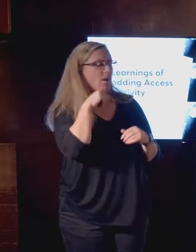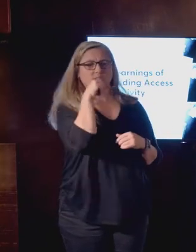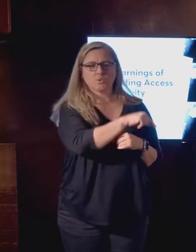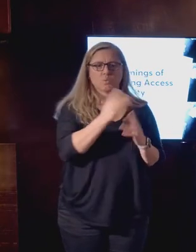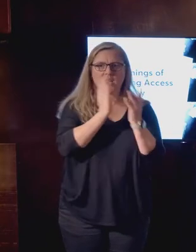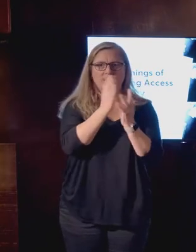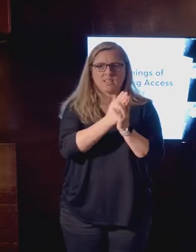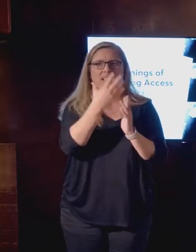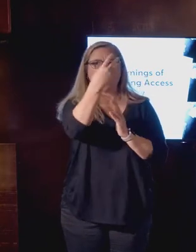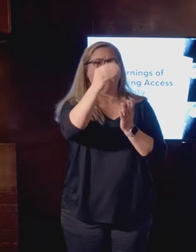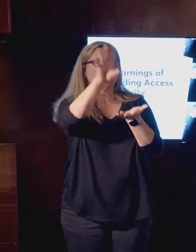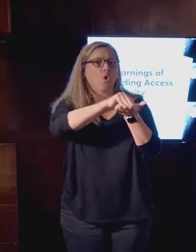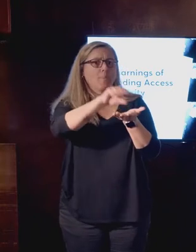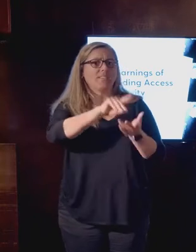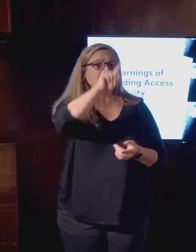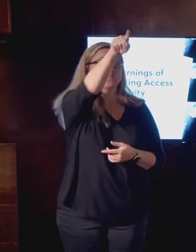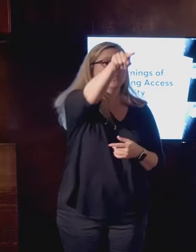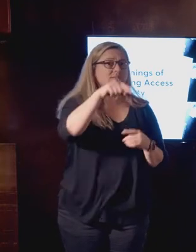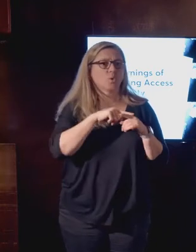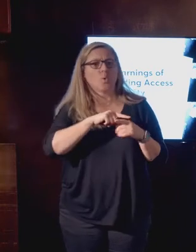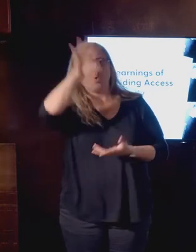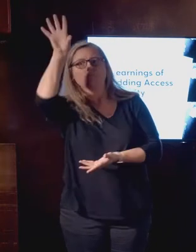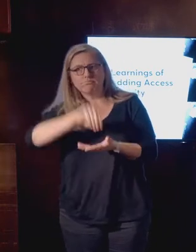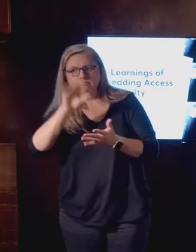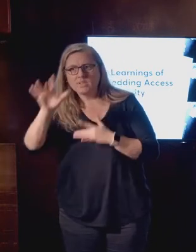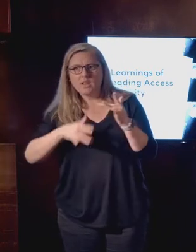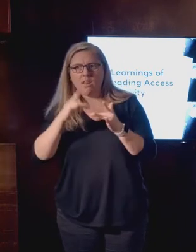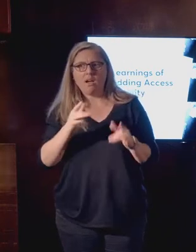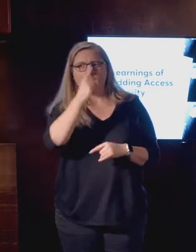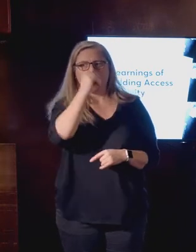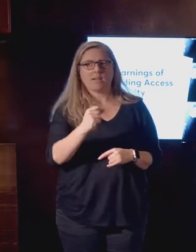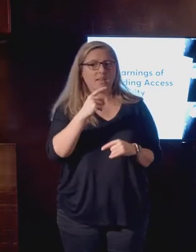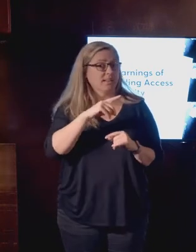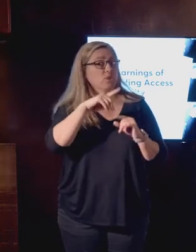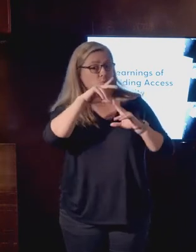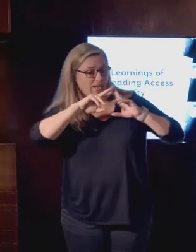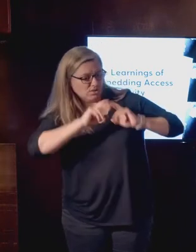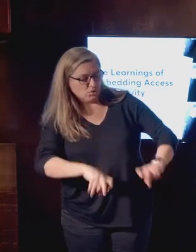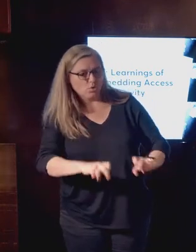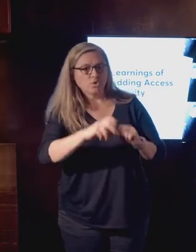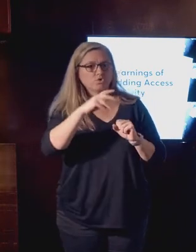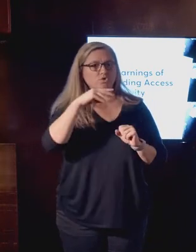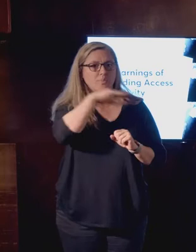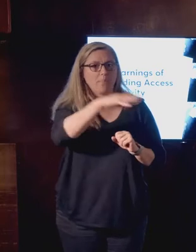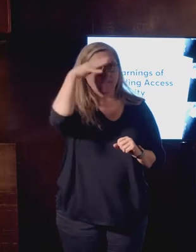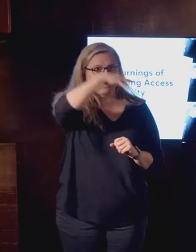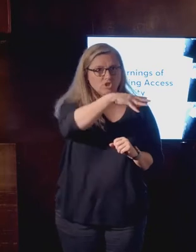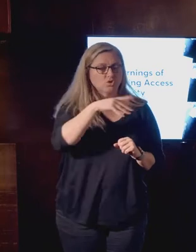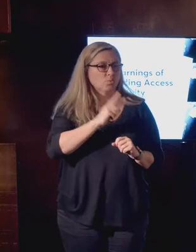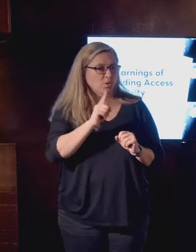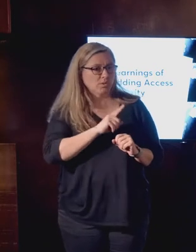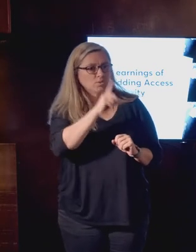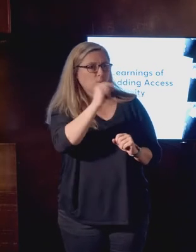there are some copies at the back of the room if you want to take some or download it online. If you search Melbourne Fringe producer's guide to access, you'll find